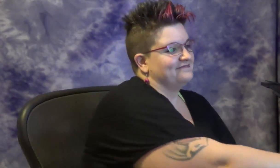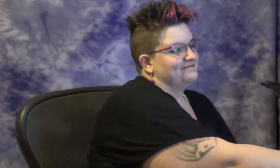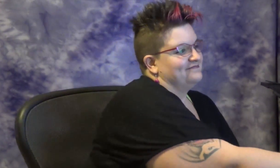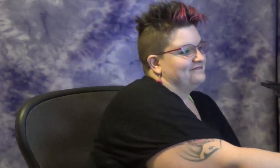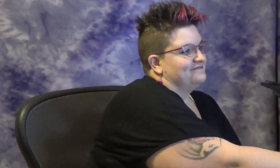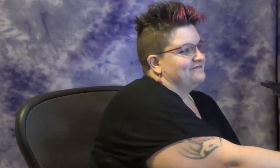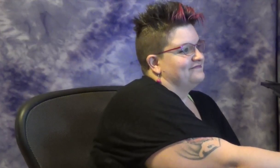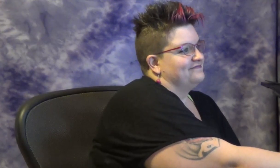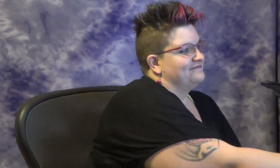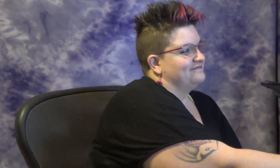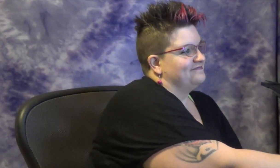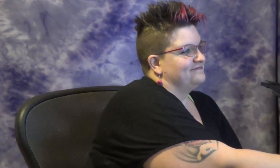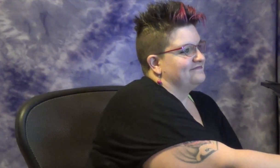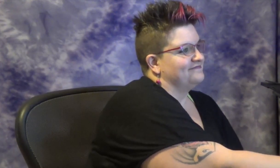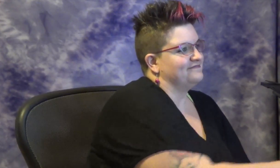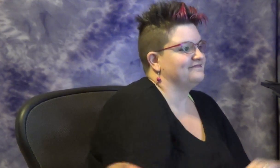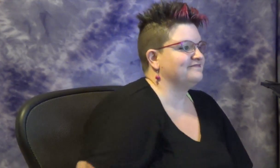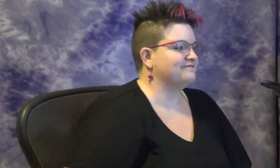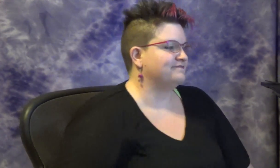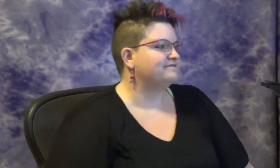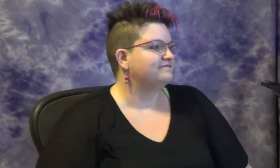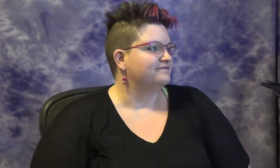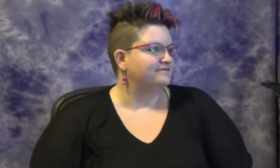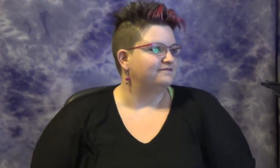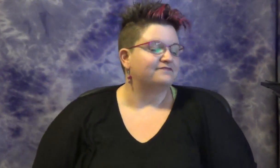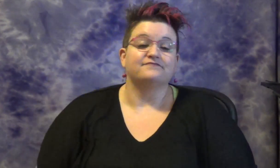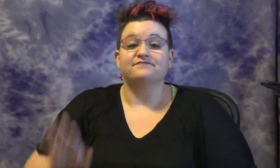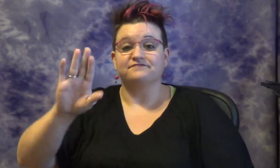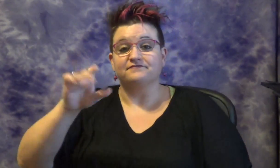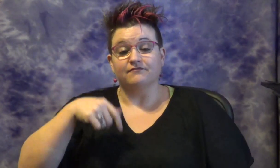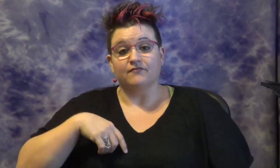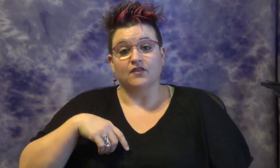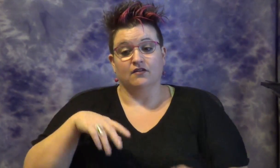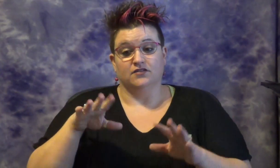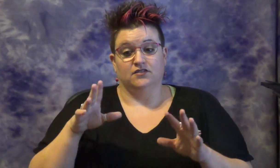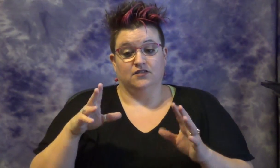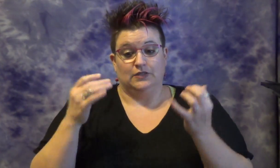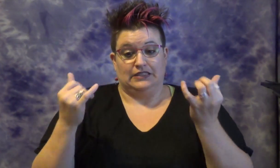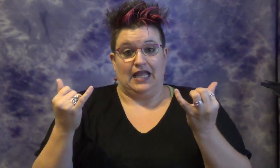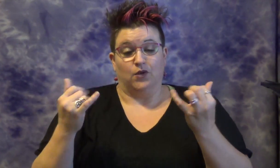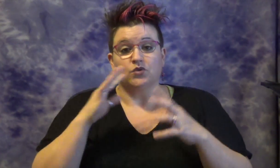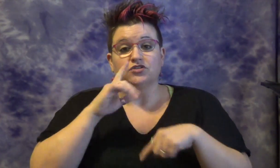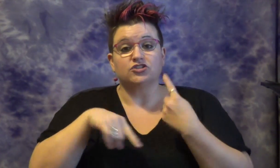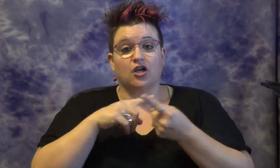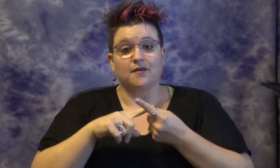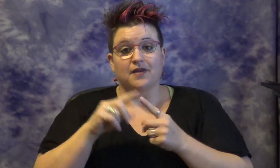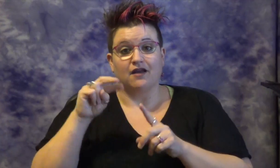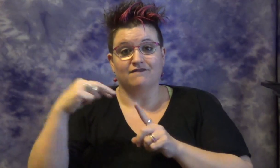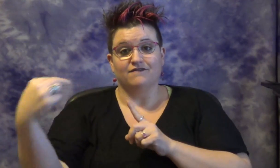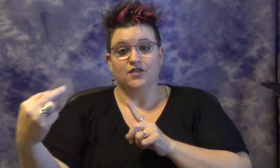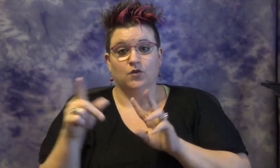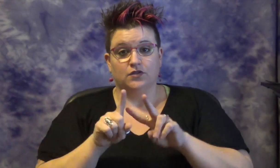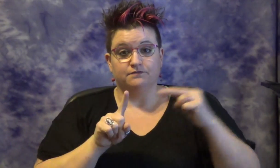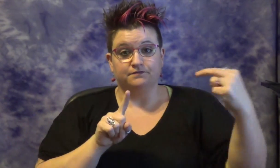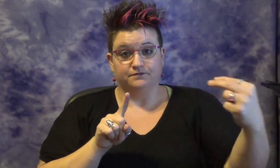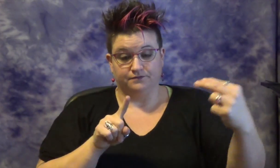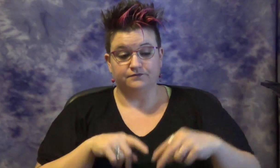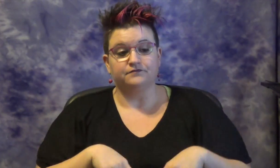always fit your typical ideal situation. Now, when you talk about